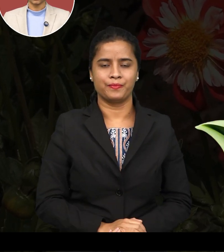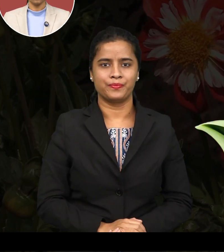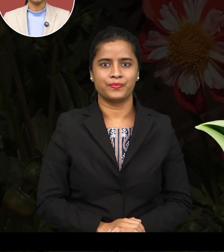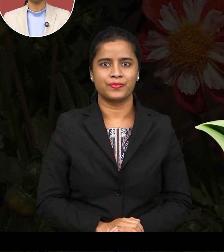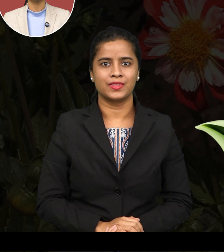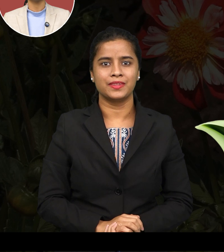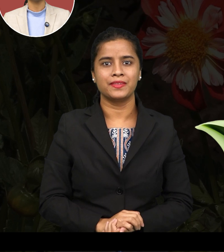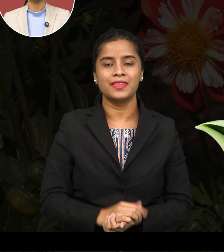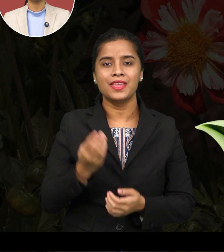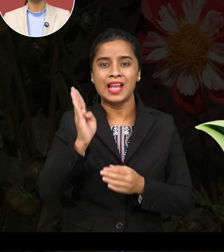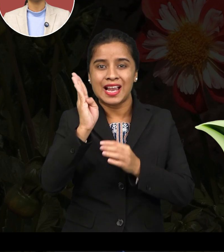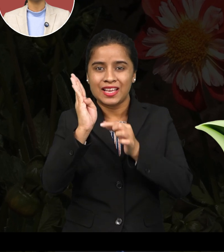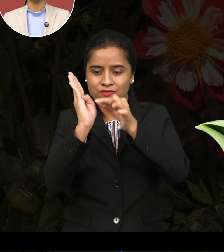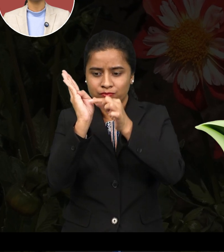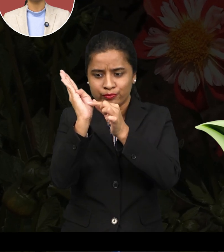petiole,